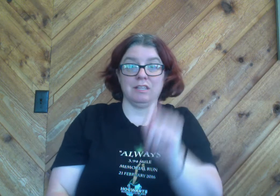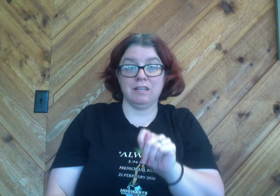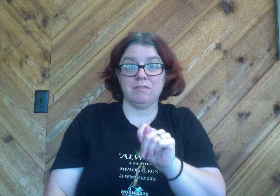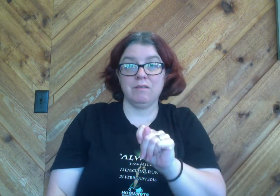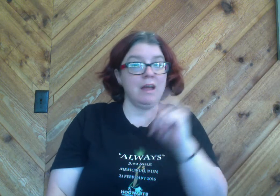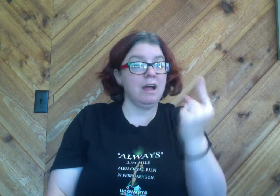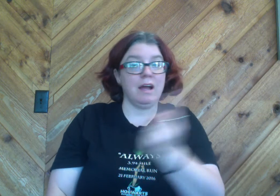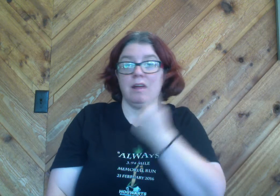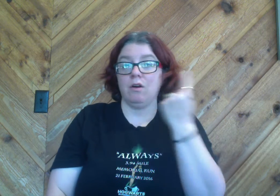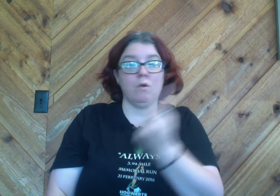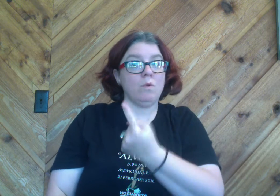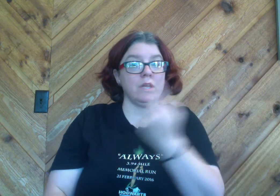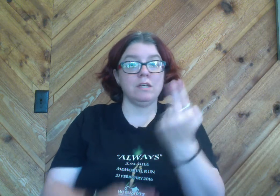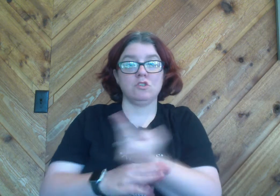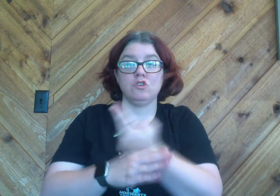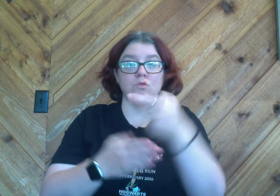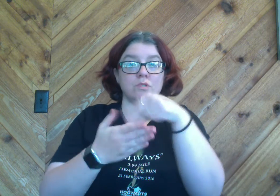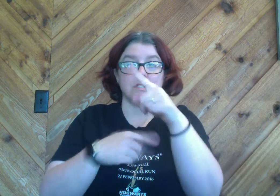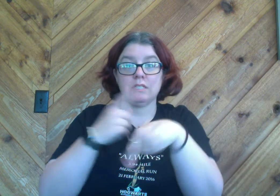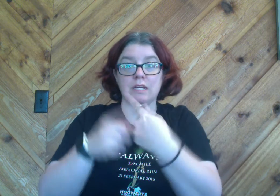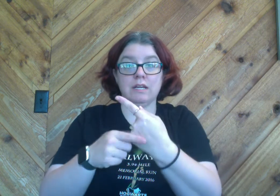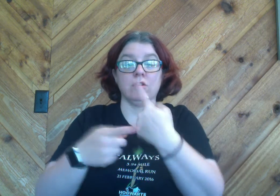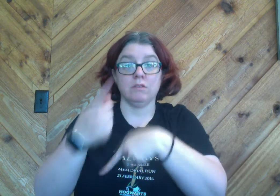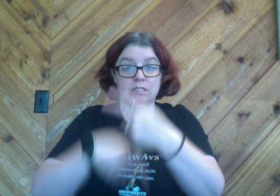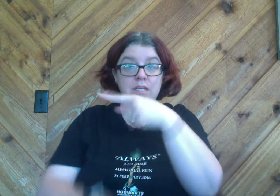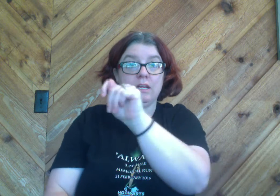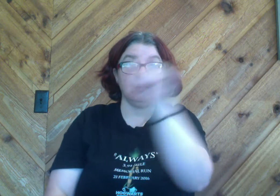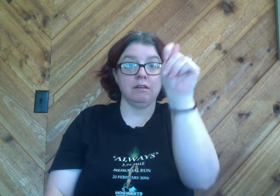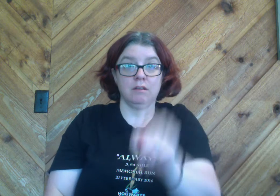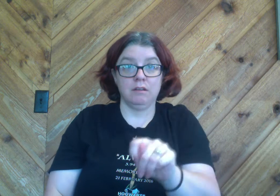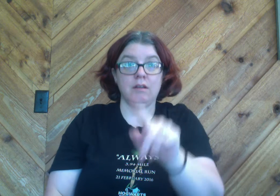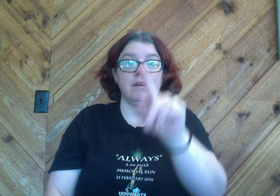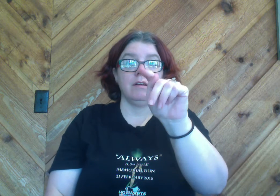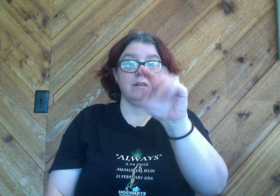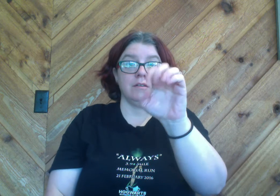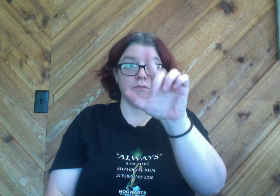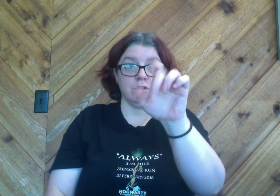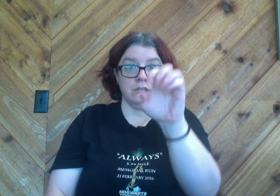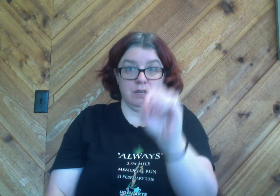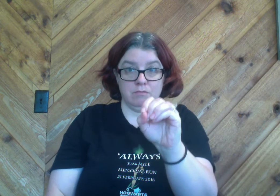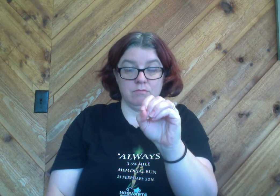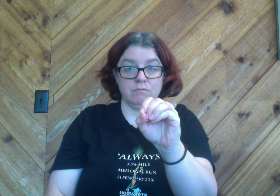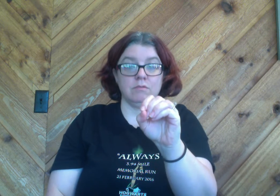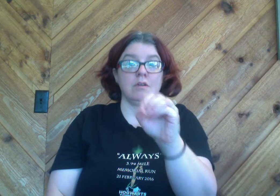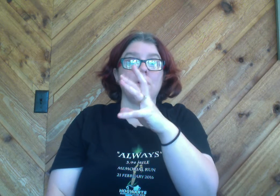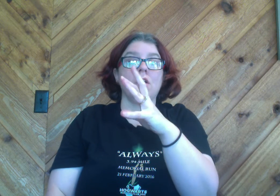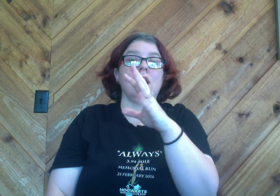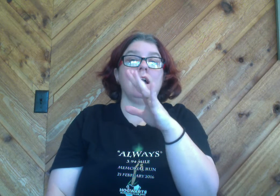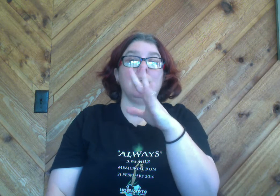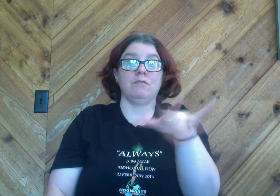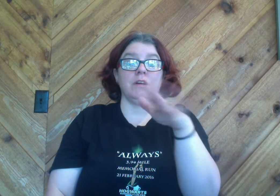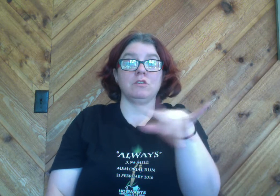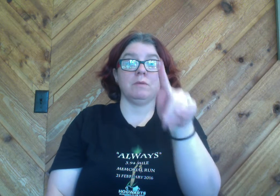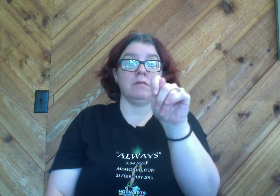Toledo I always use the sign for Toledo. I fingerspell